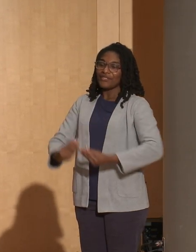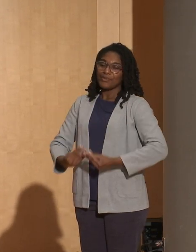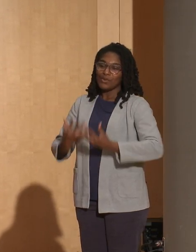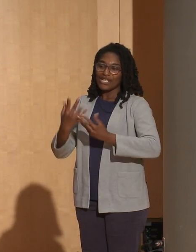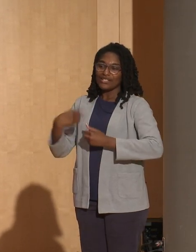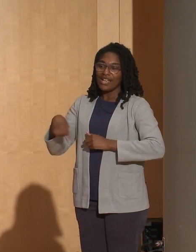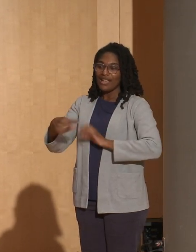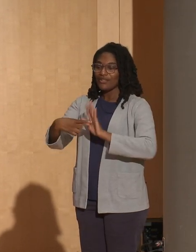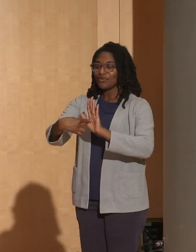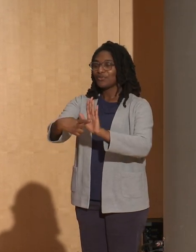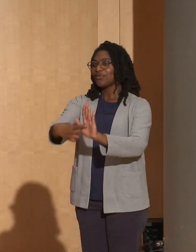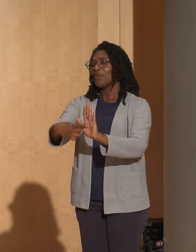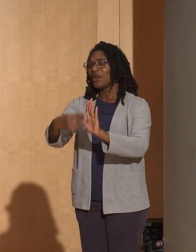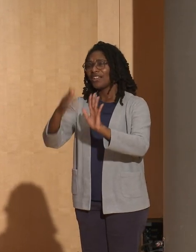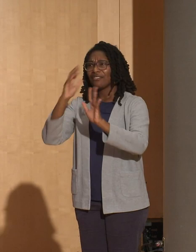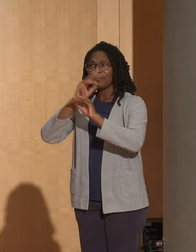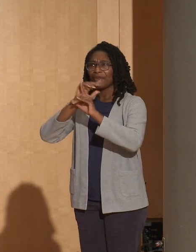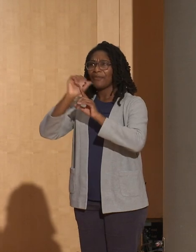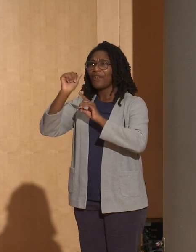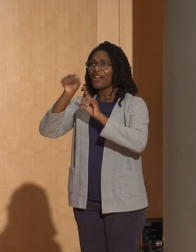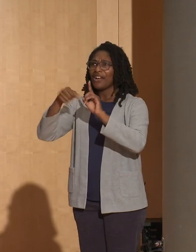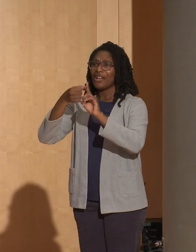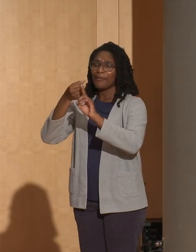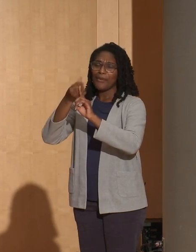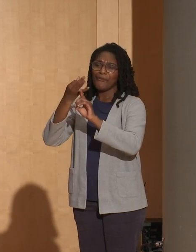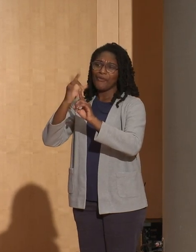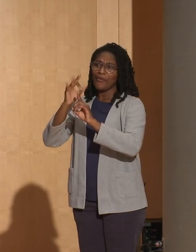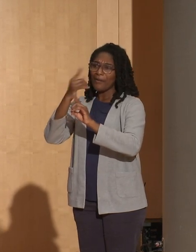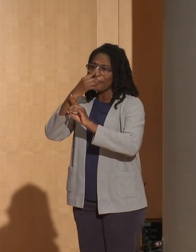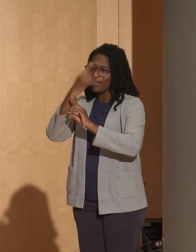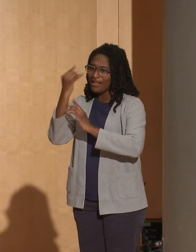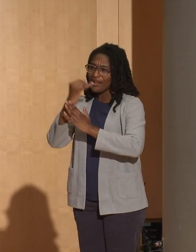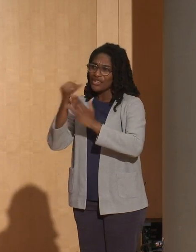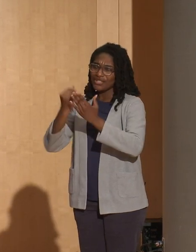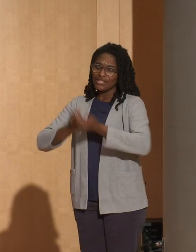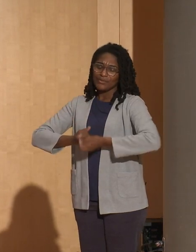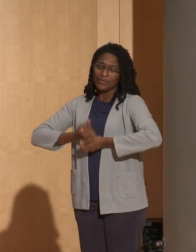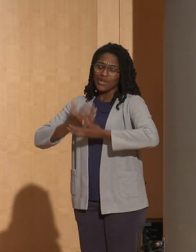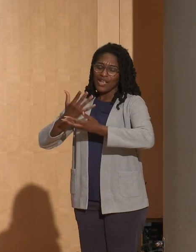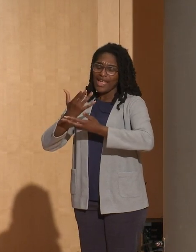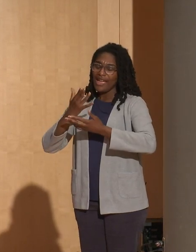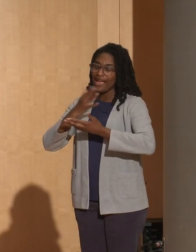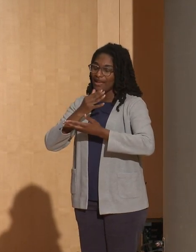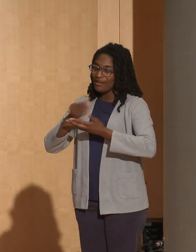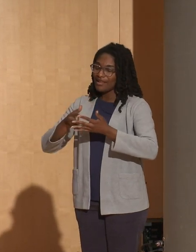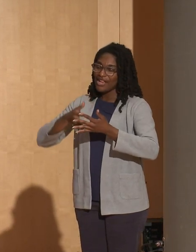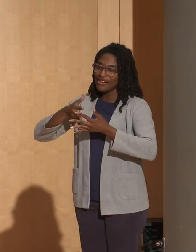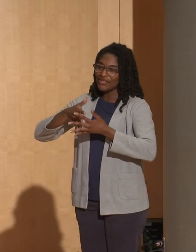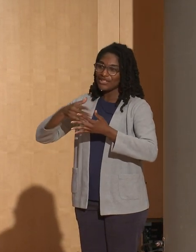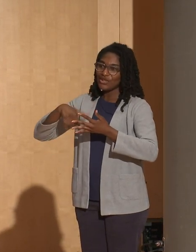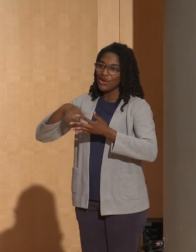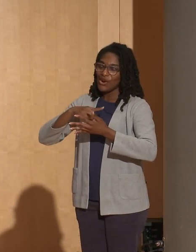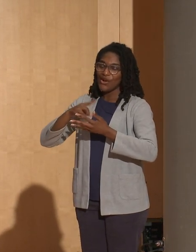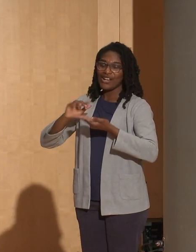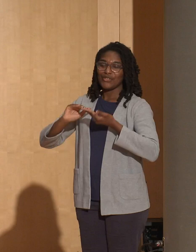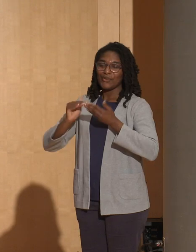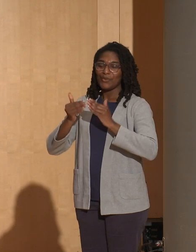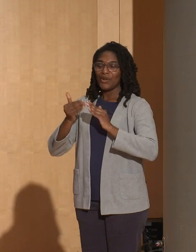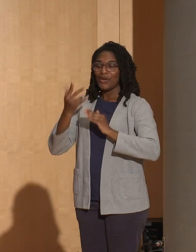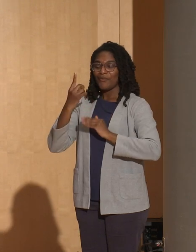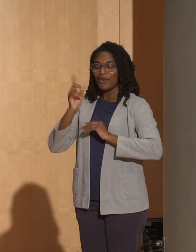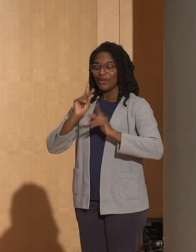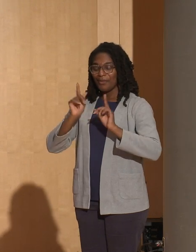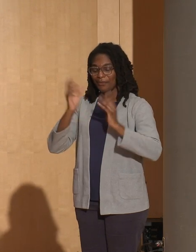inspiration, showcasing the profound impact of Black artistic expression and heritage on our society. On behalf of the people of